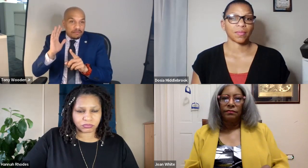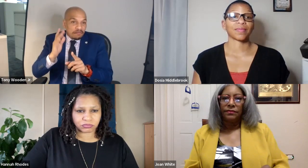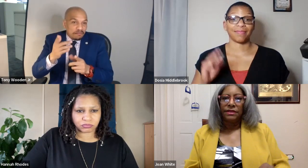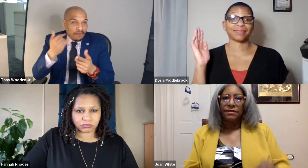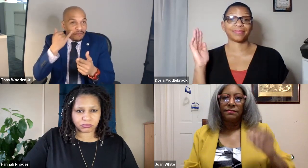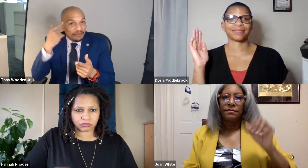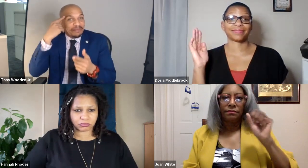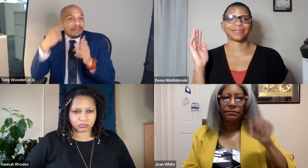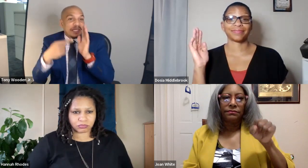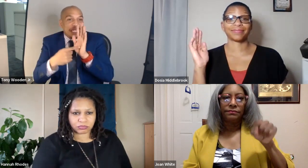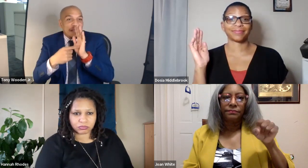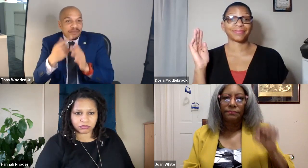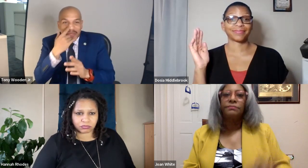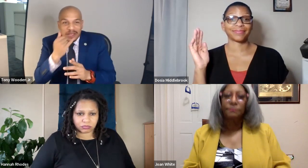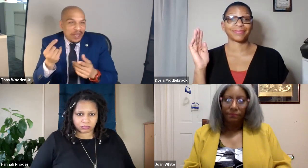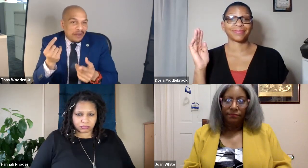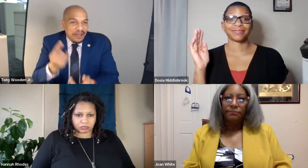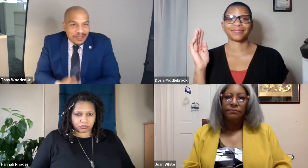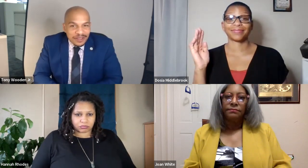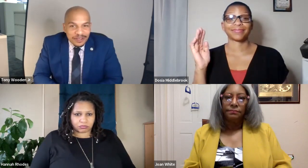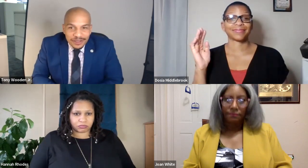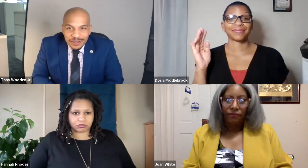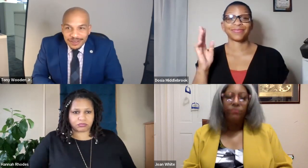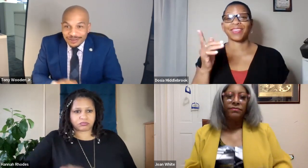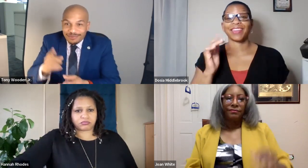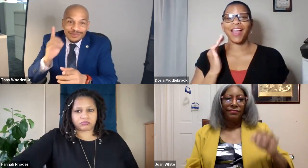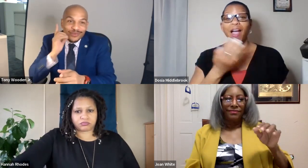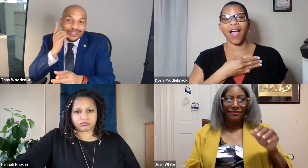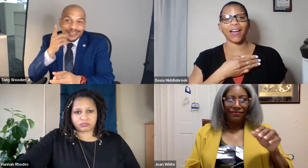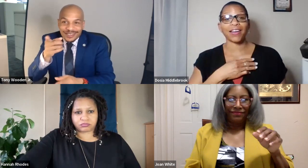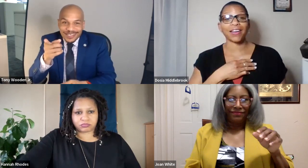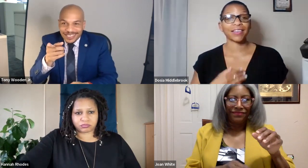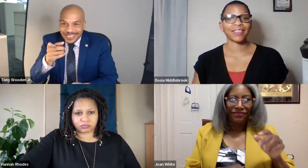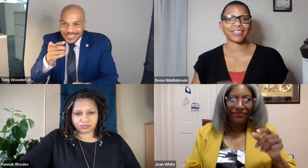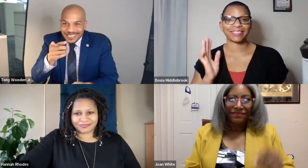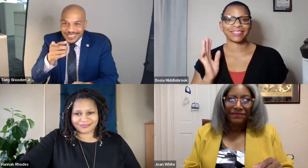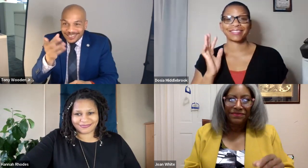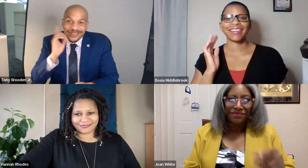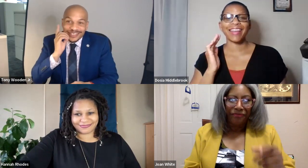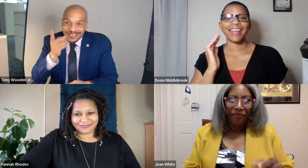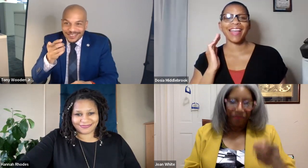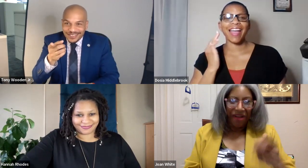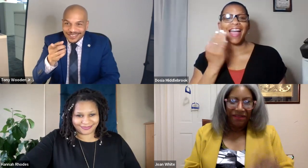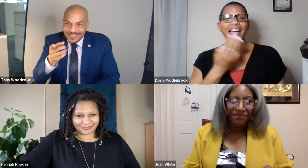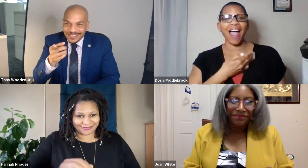old signs from back in the day, just things that were different, kind of maybe what they looked like? Josie goes, oh, I can remember